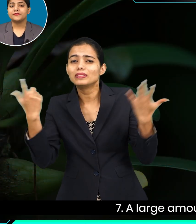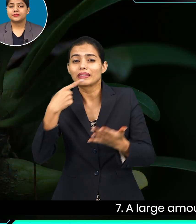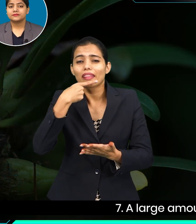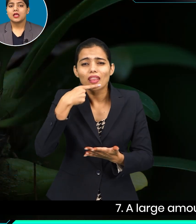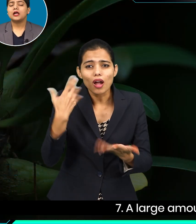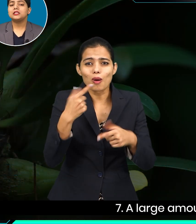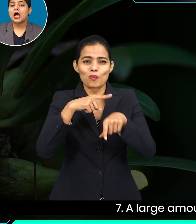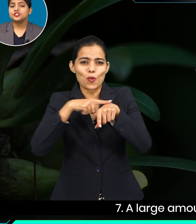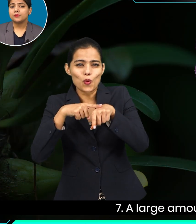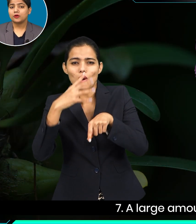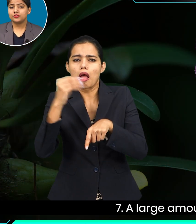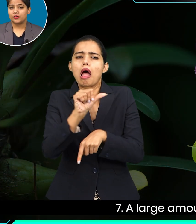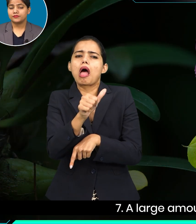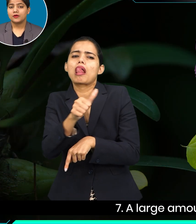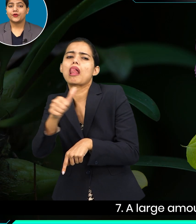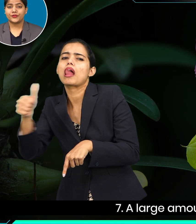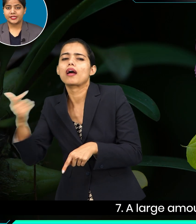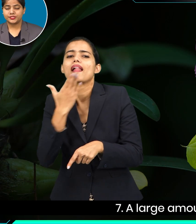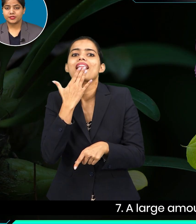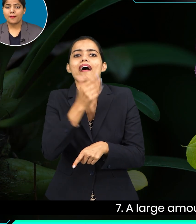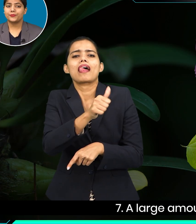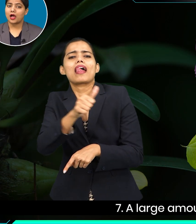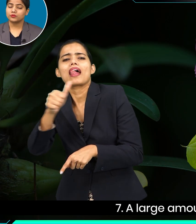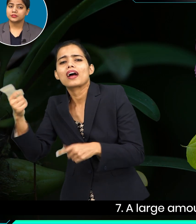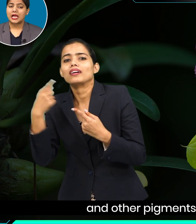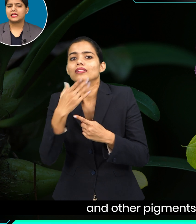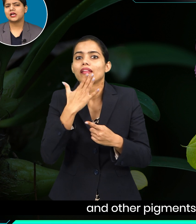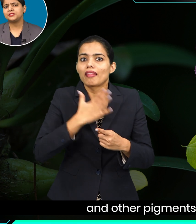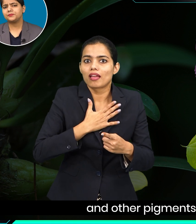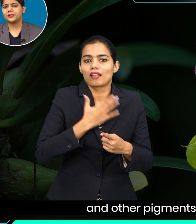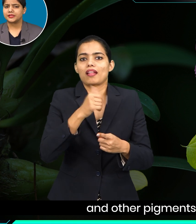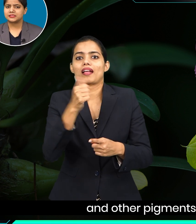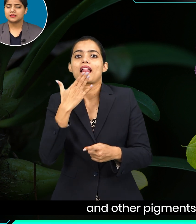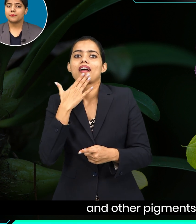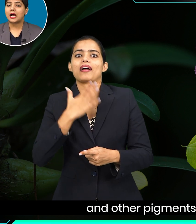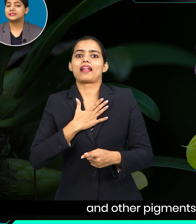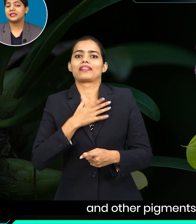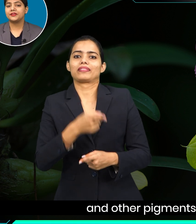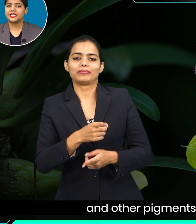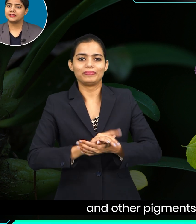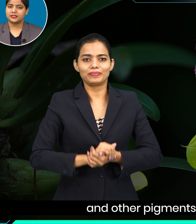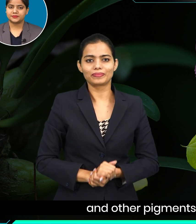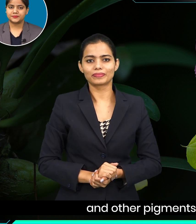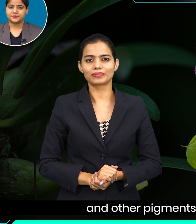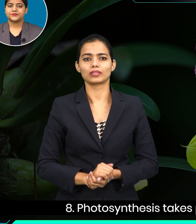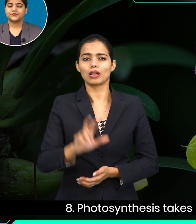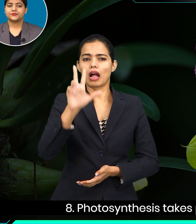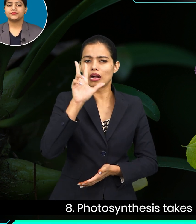Number 7. A large amount of red, brown and other pigments marks the green